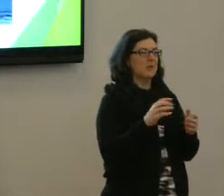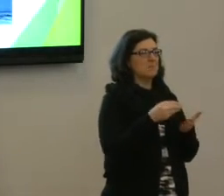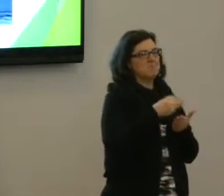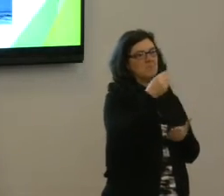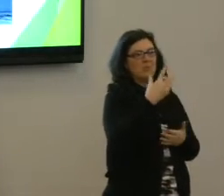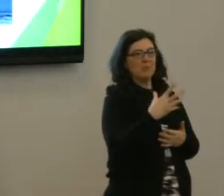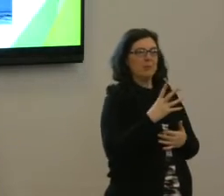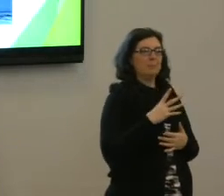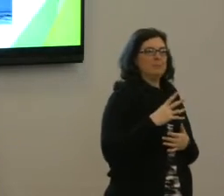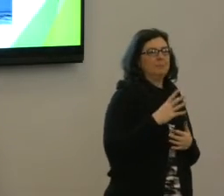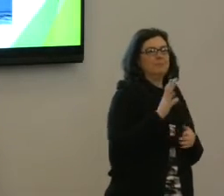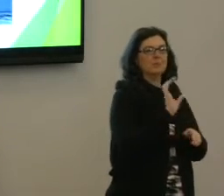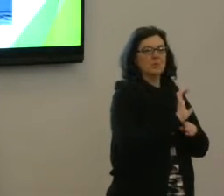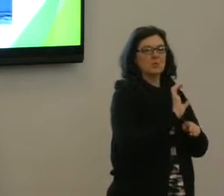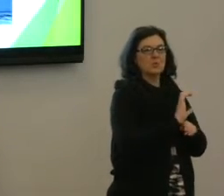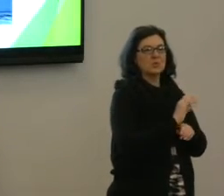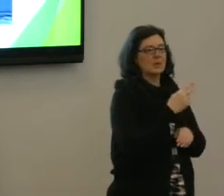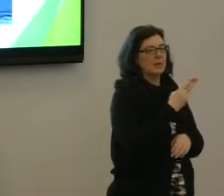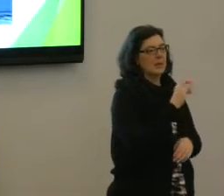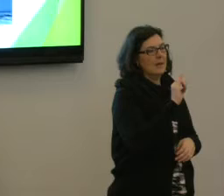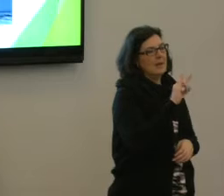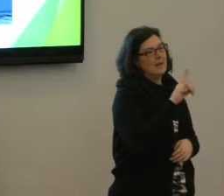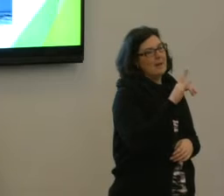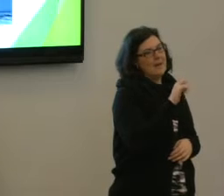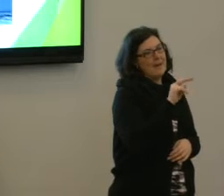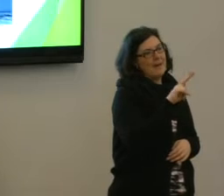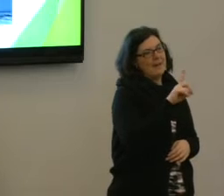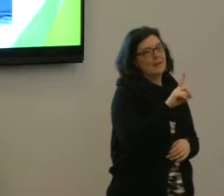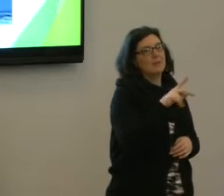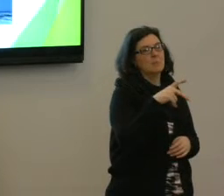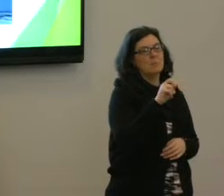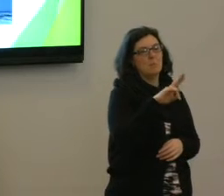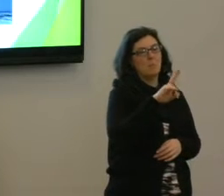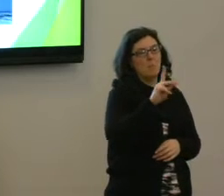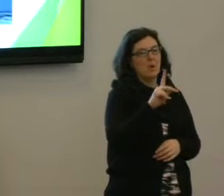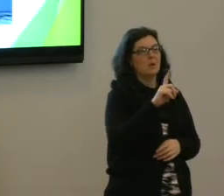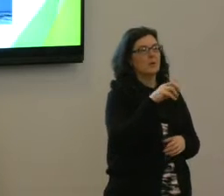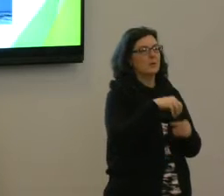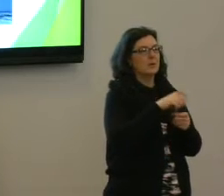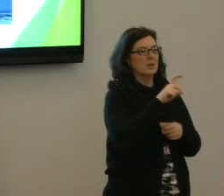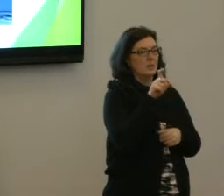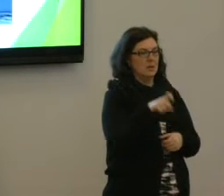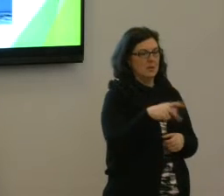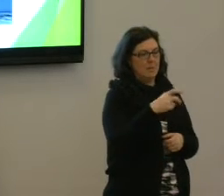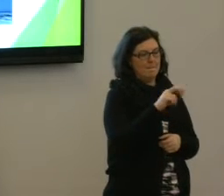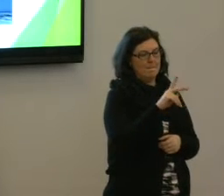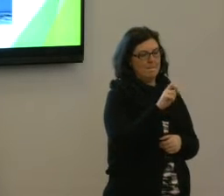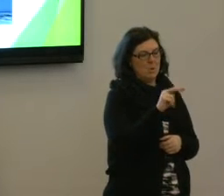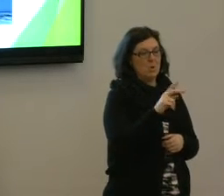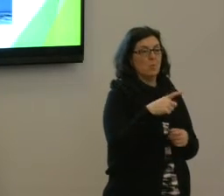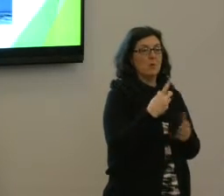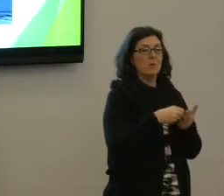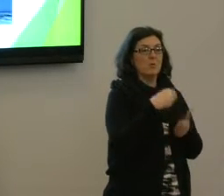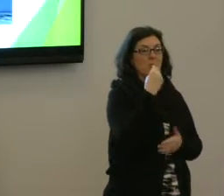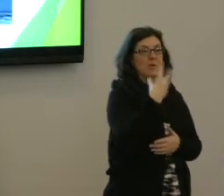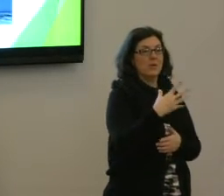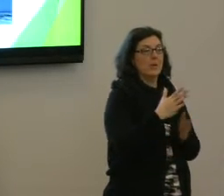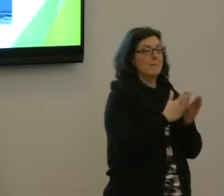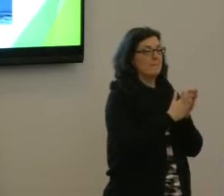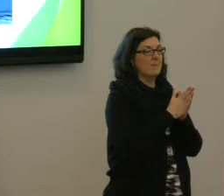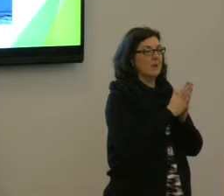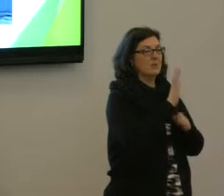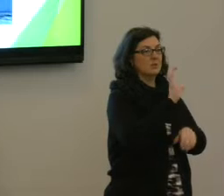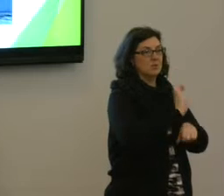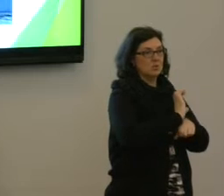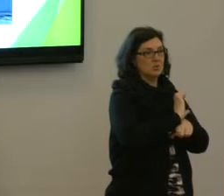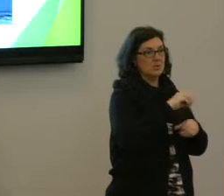churches. Highland Park Methodist Church in Dallas, right next to Perkins Seminary, is probably one of the wealthiest Methodist churches in the